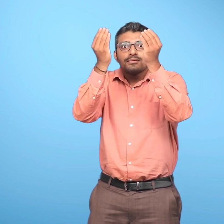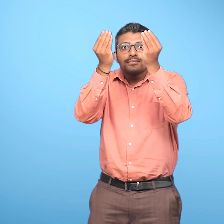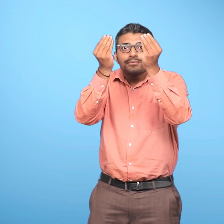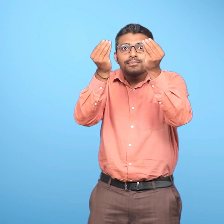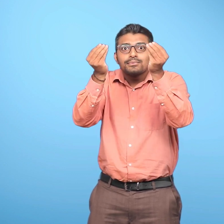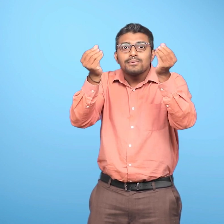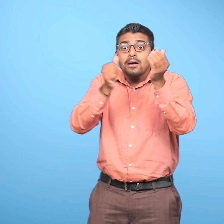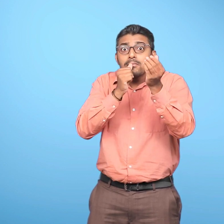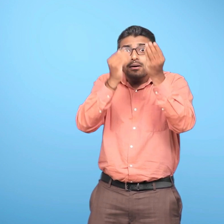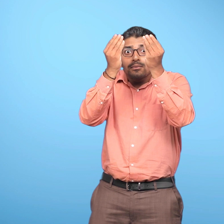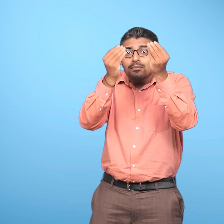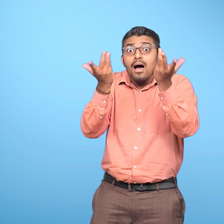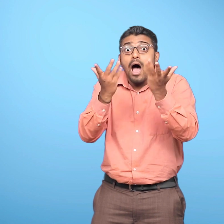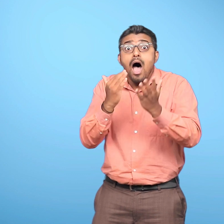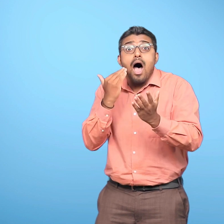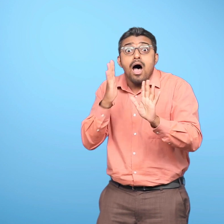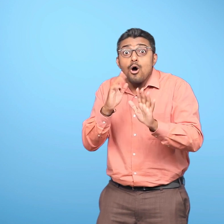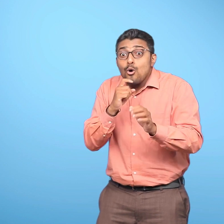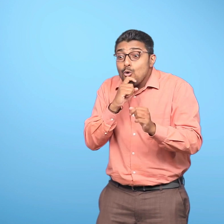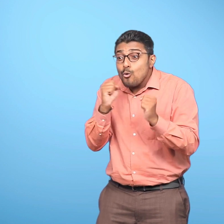noticed melting of ice.